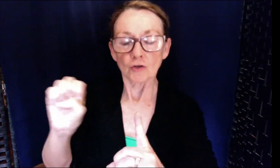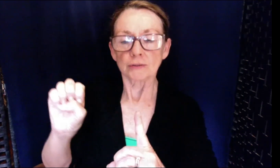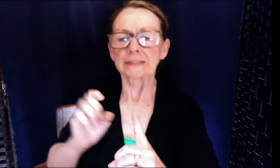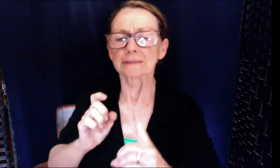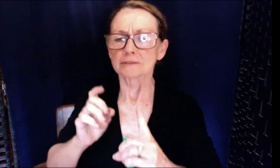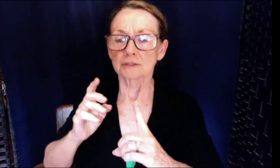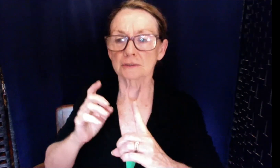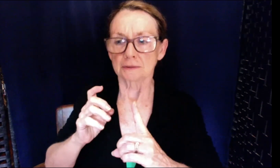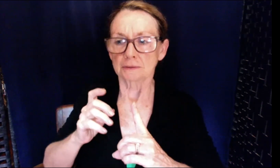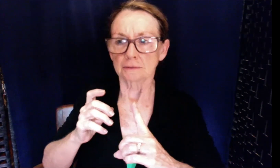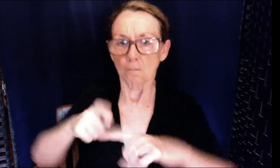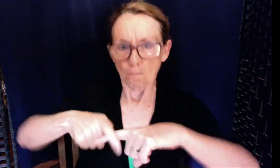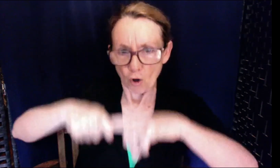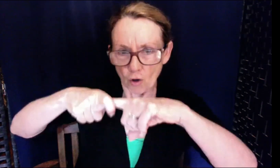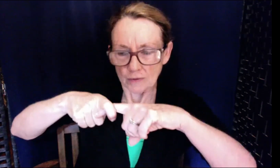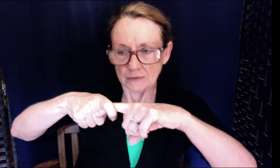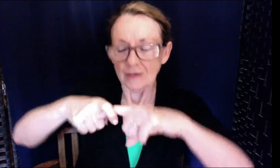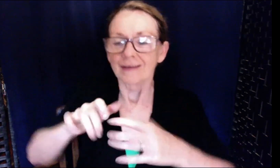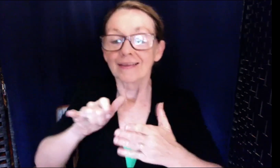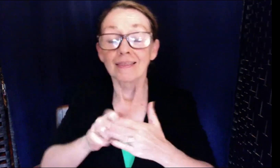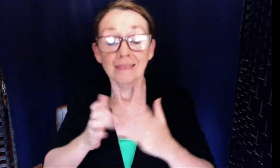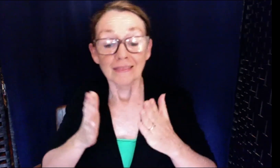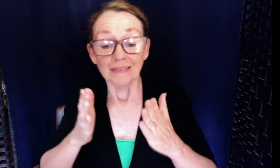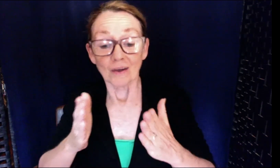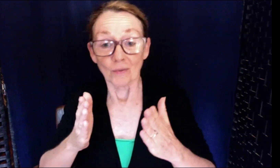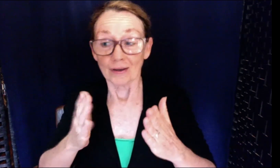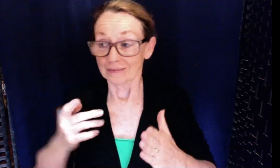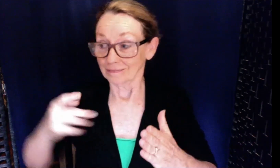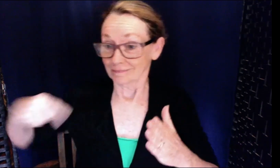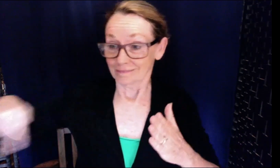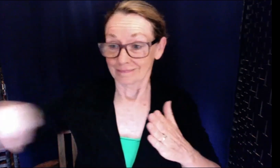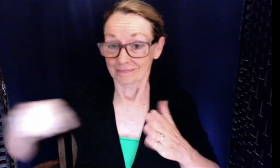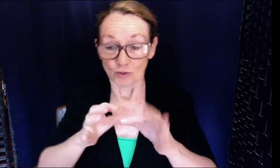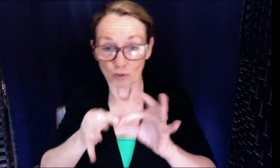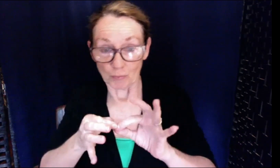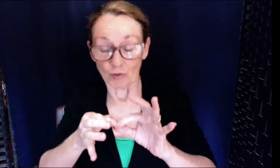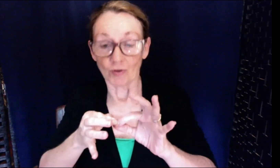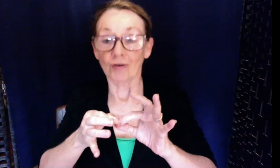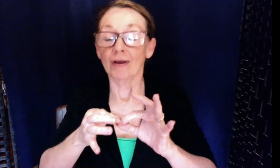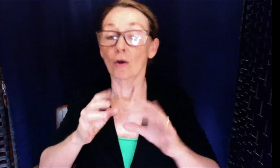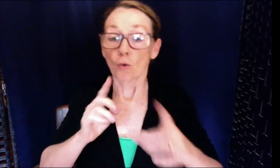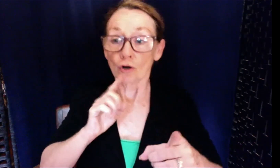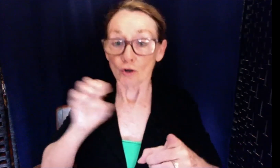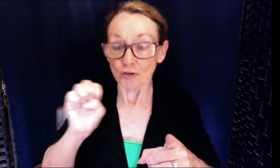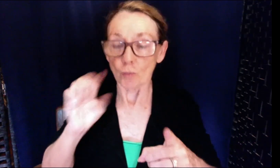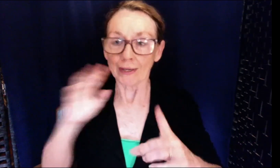Okay. Okay, so this way we as the interpreters can actually zoom in on him. Okay. Thank you.